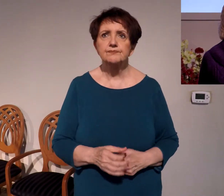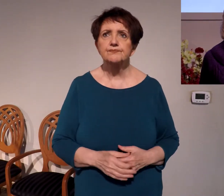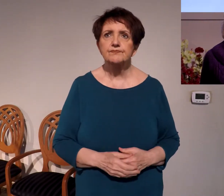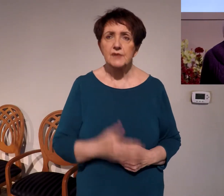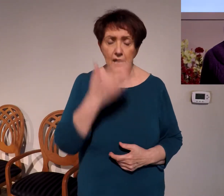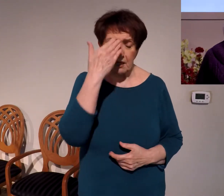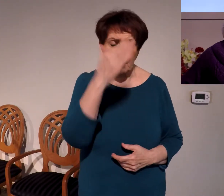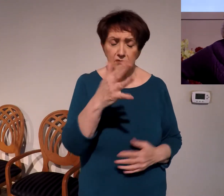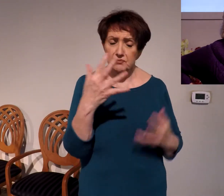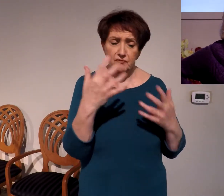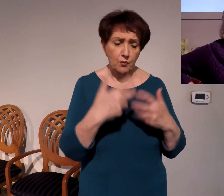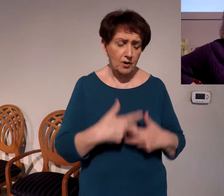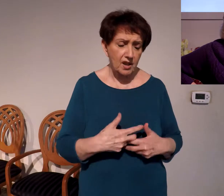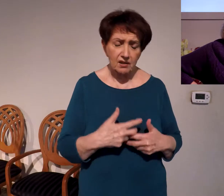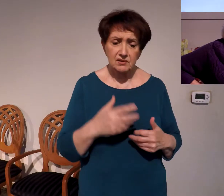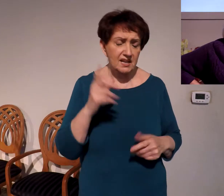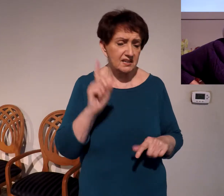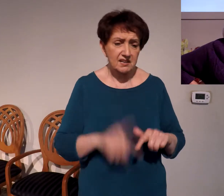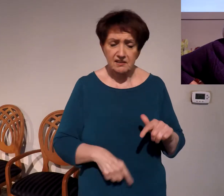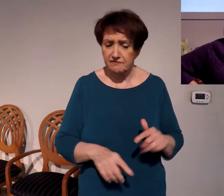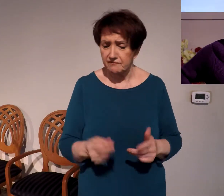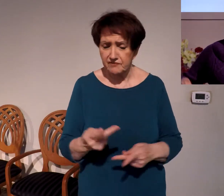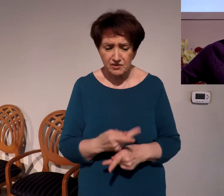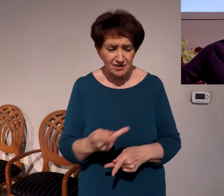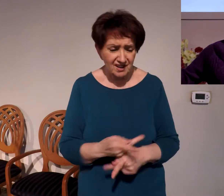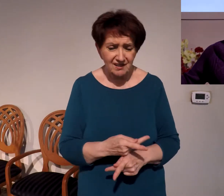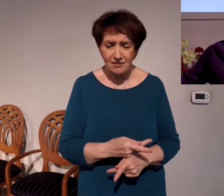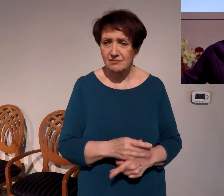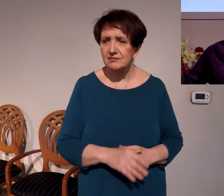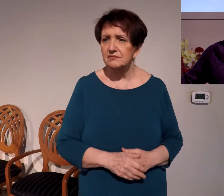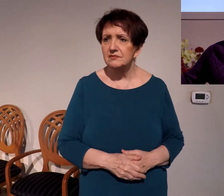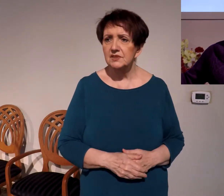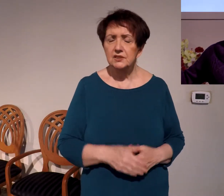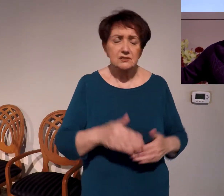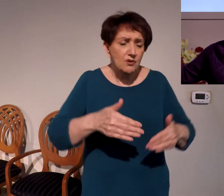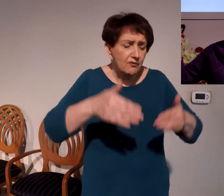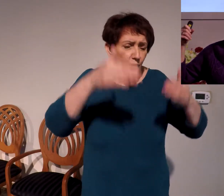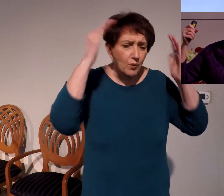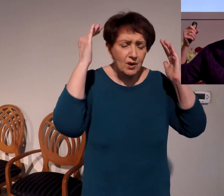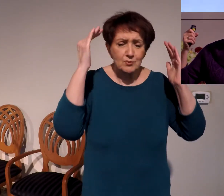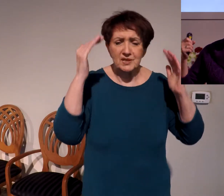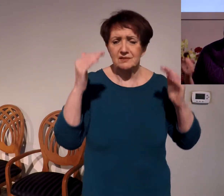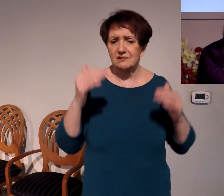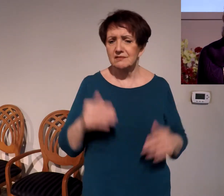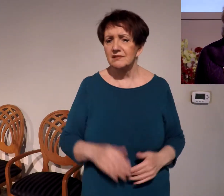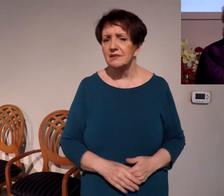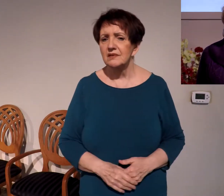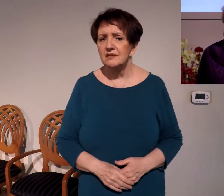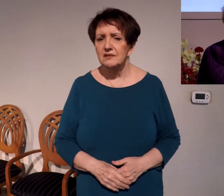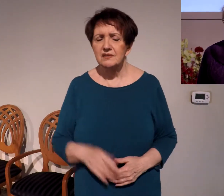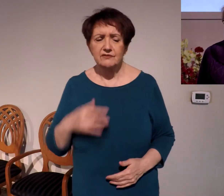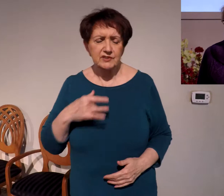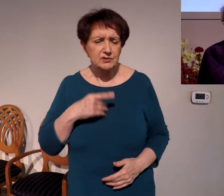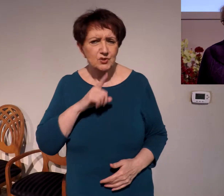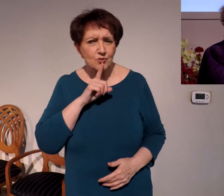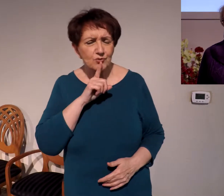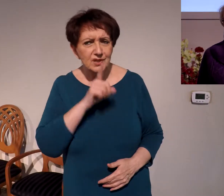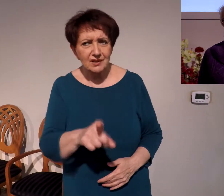out. I just can't figure it out. It's just so overwhelming. The human experience feels so real to